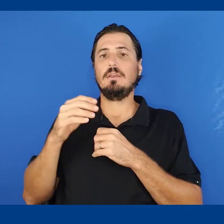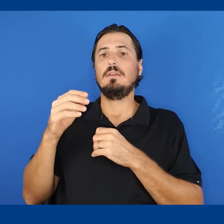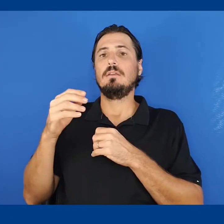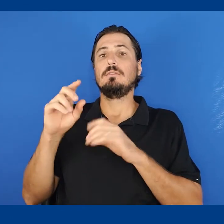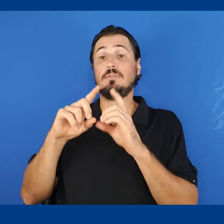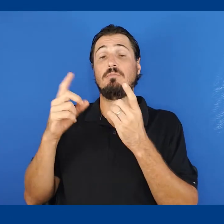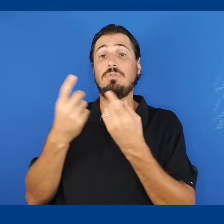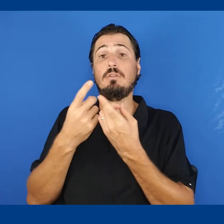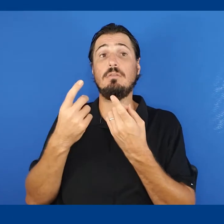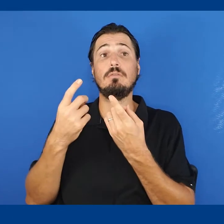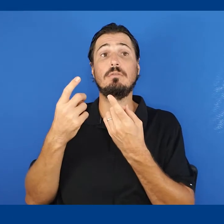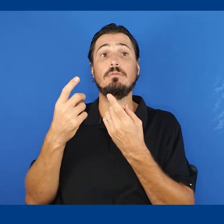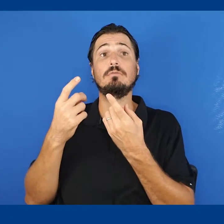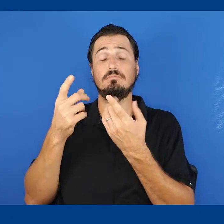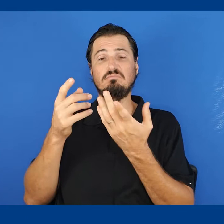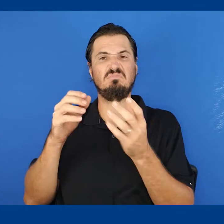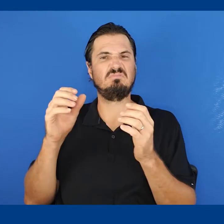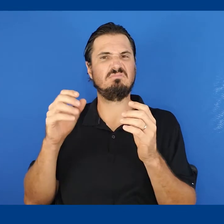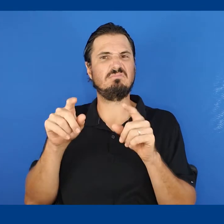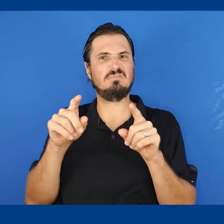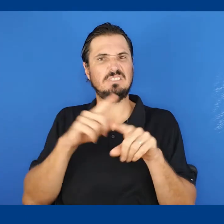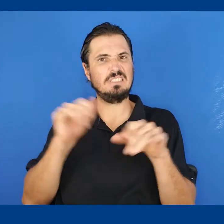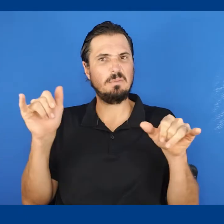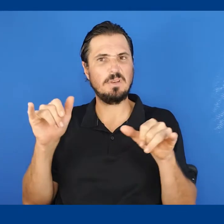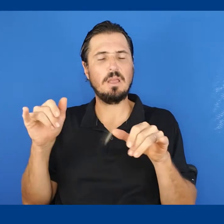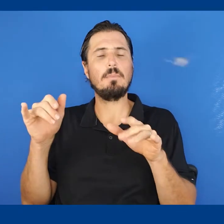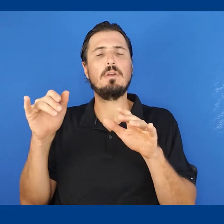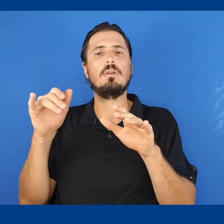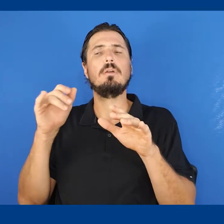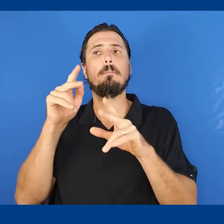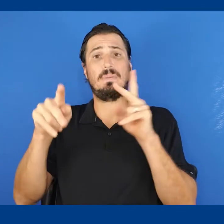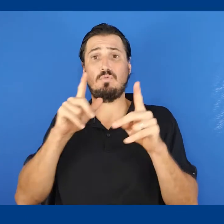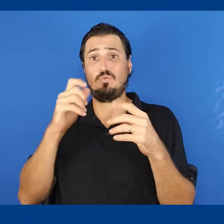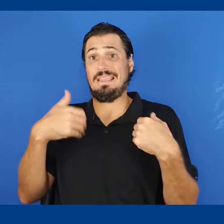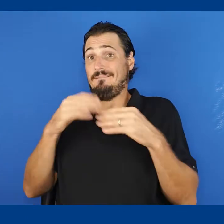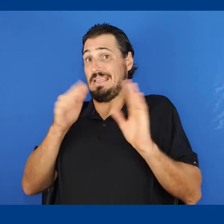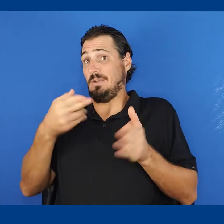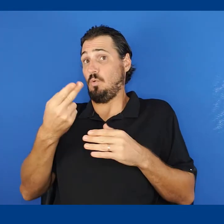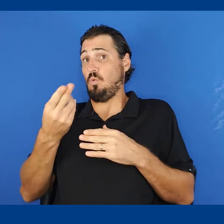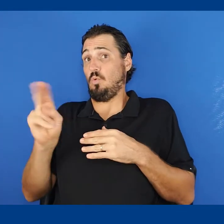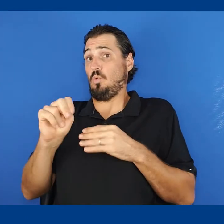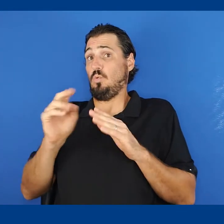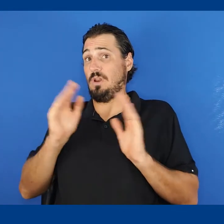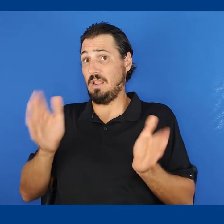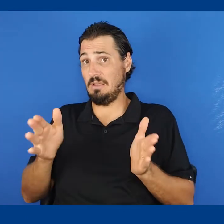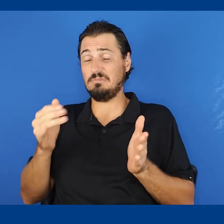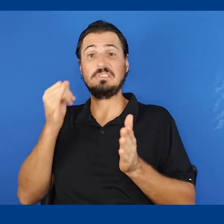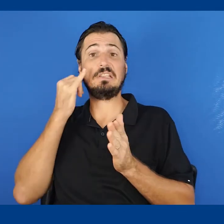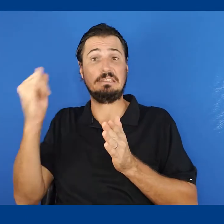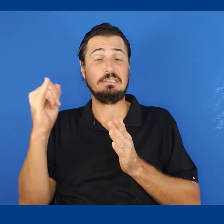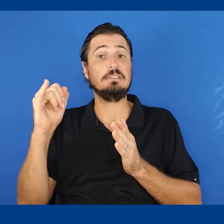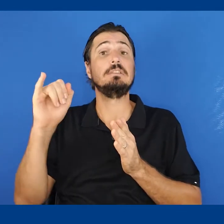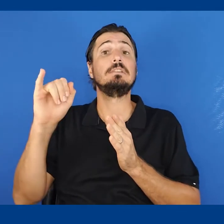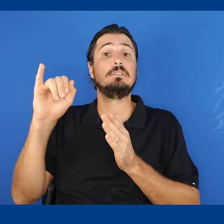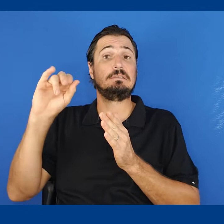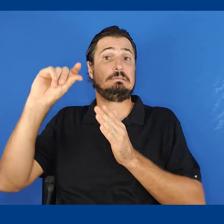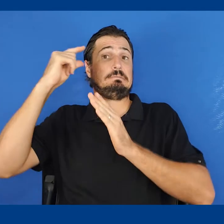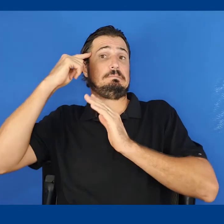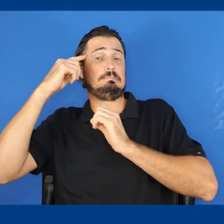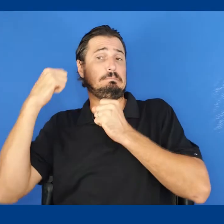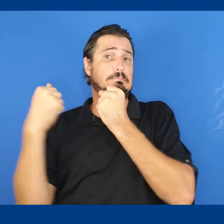through February 28th that protects homeowners against foreclosures on mortgages backed by the Federal Home